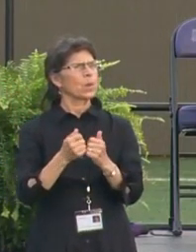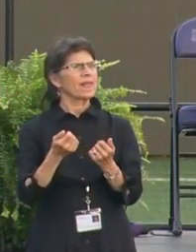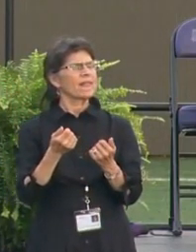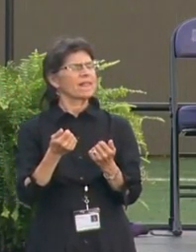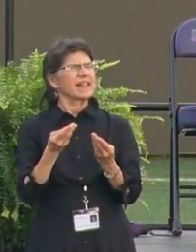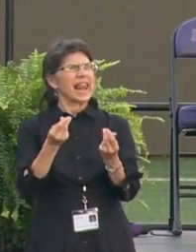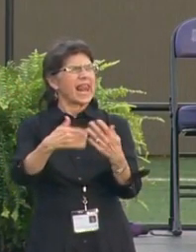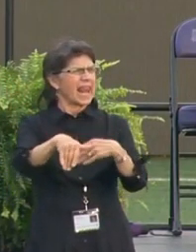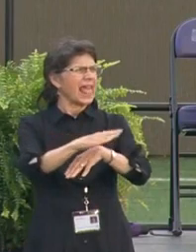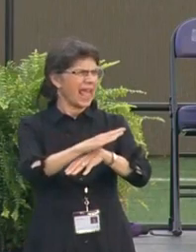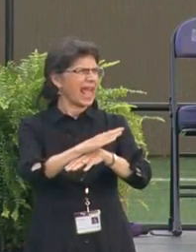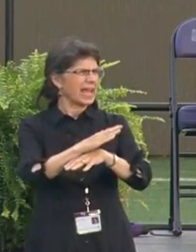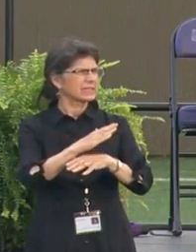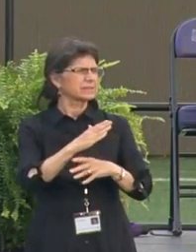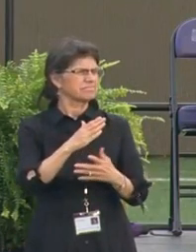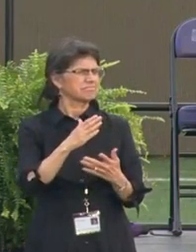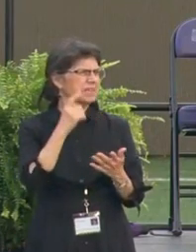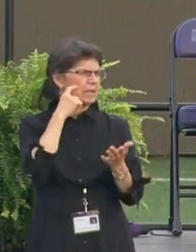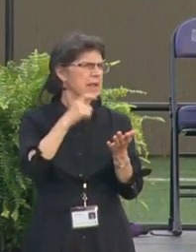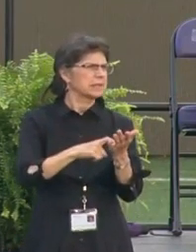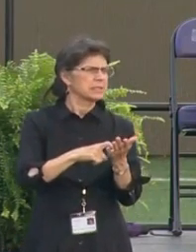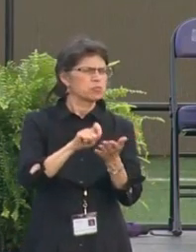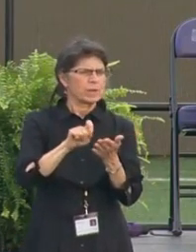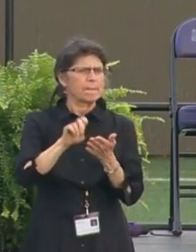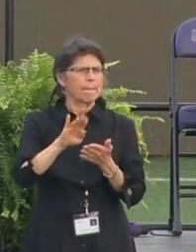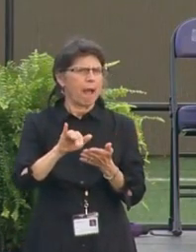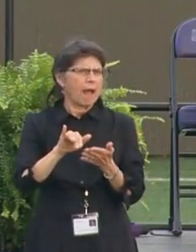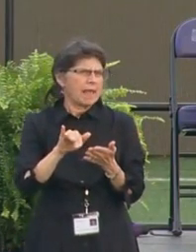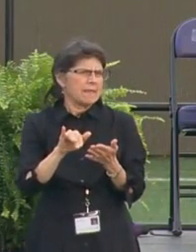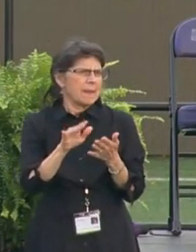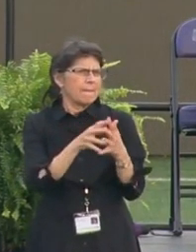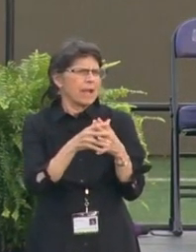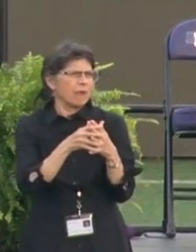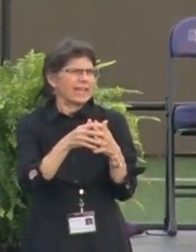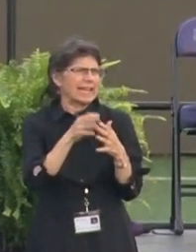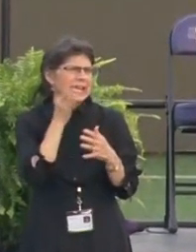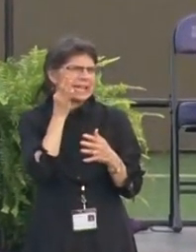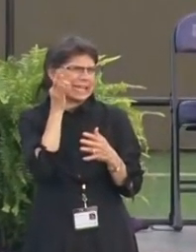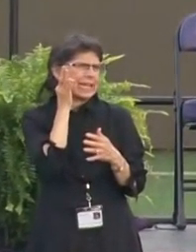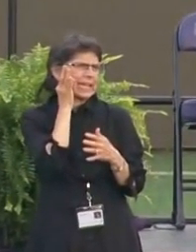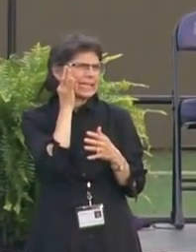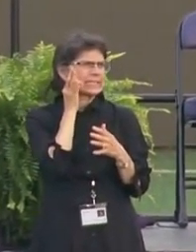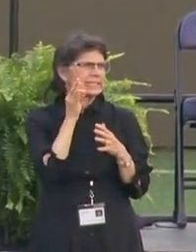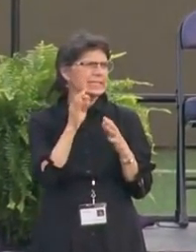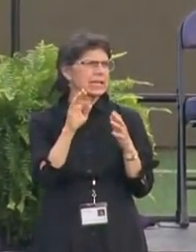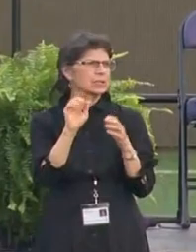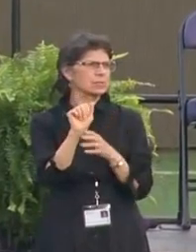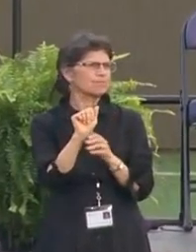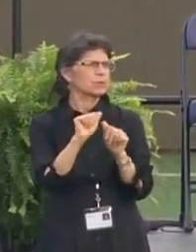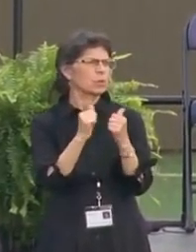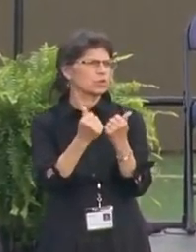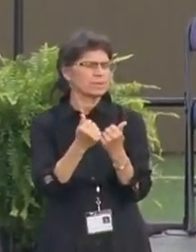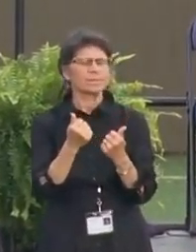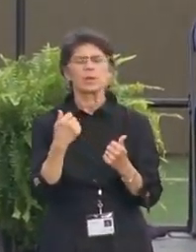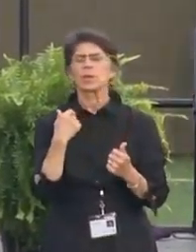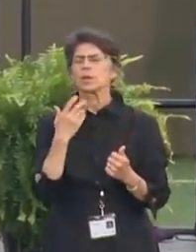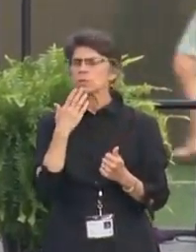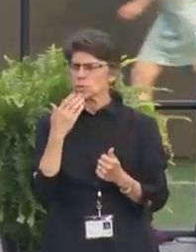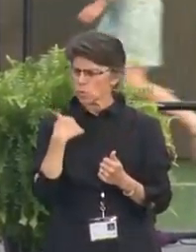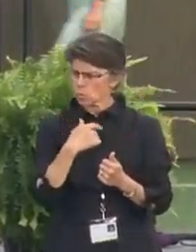by our Native American Student Association. It is with great respect that Madison East High School acknowledges and celebrates the